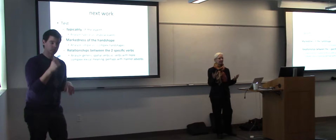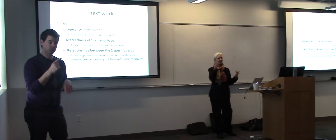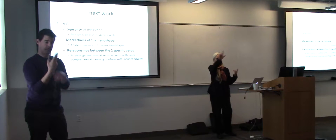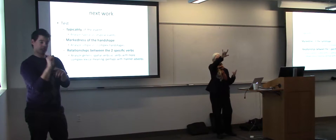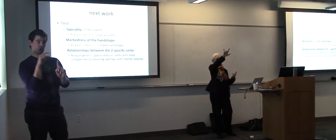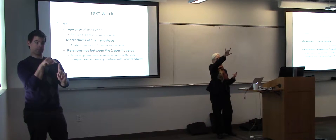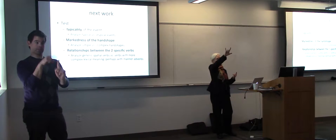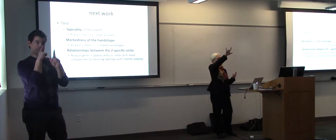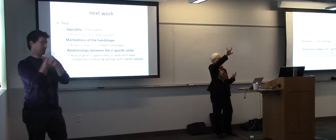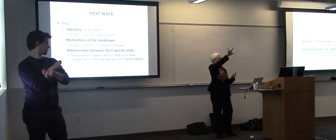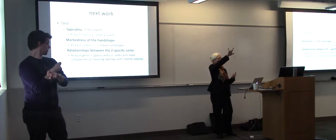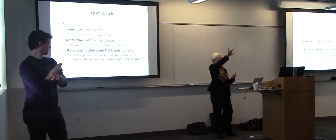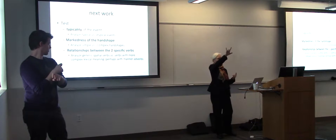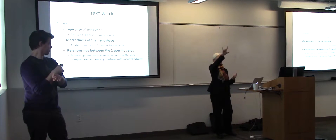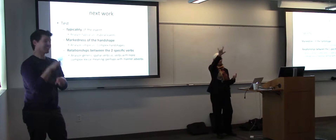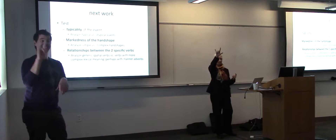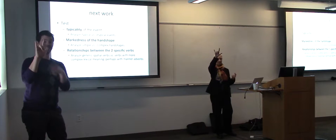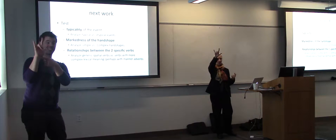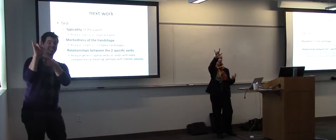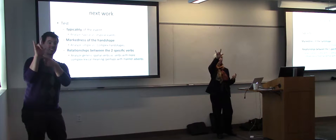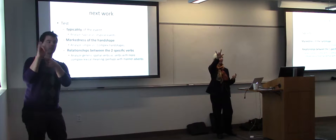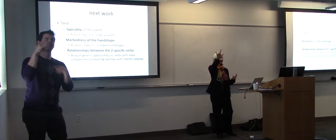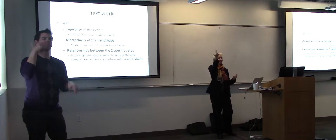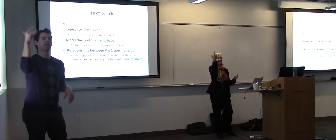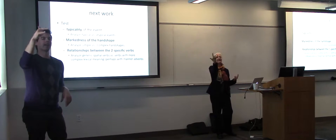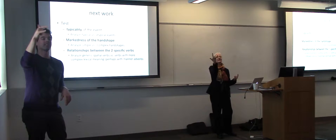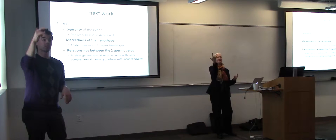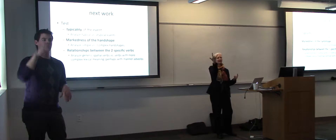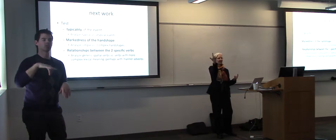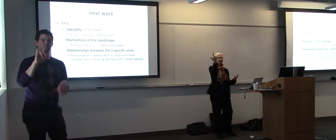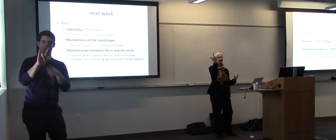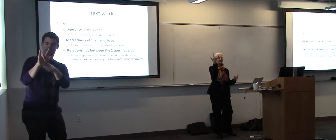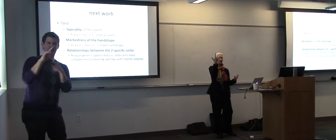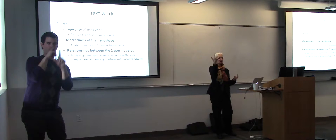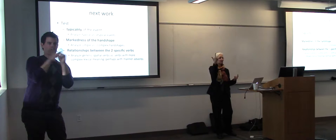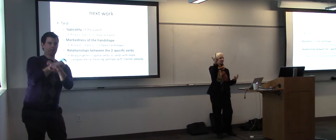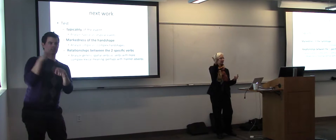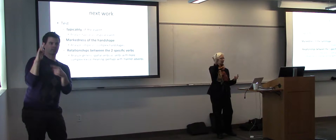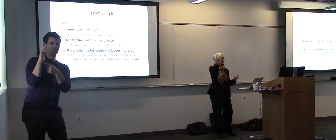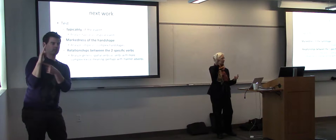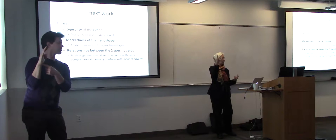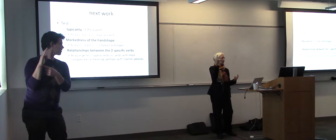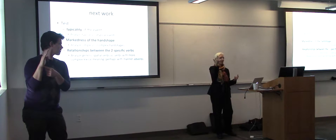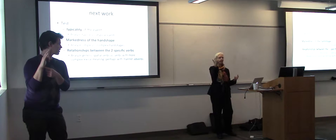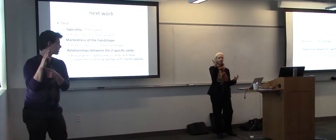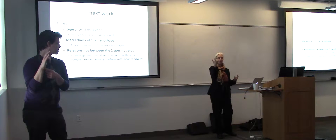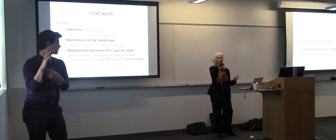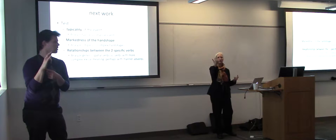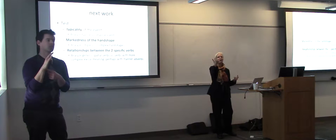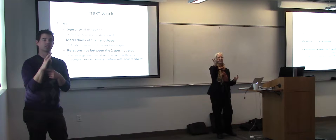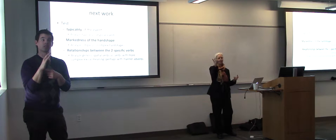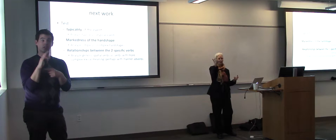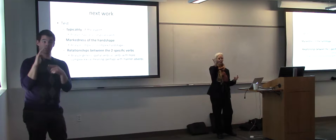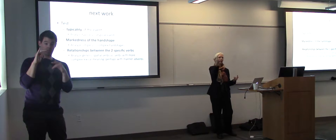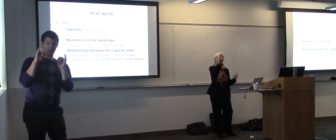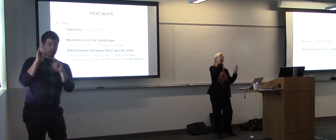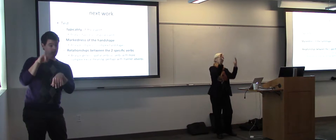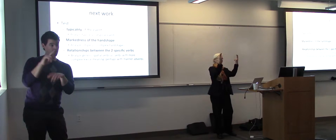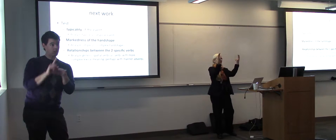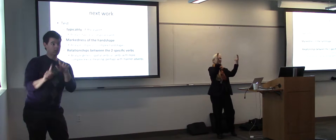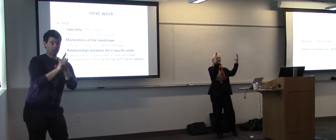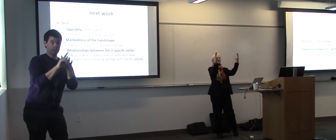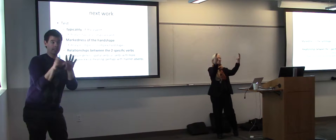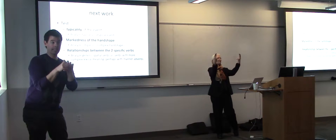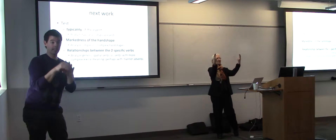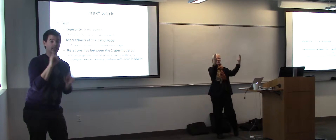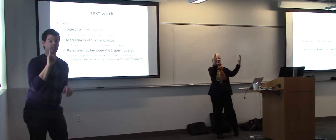complicated, like a handshake like airplane, you might see it in the instrument cases more frequently, or even